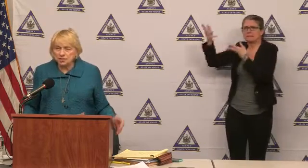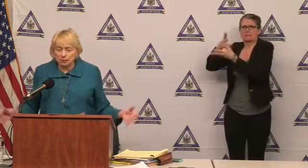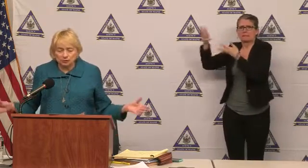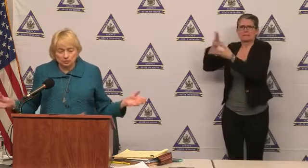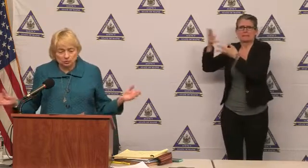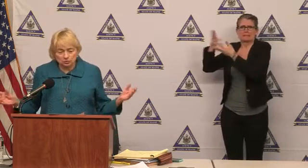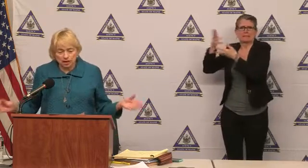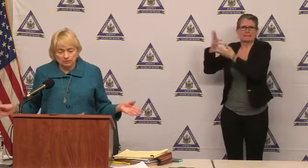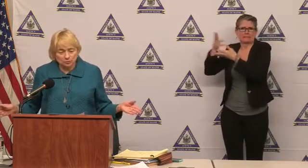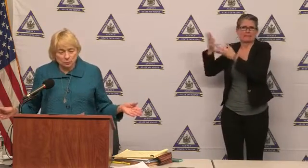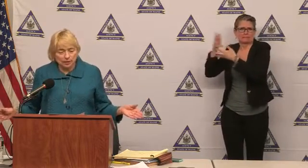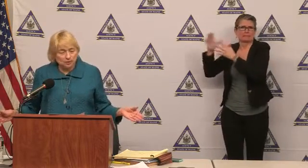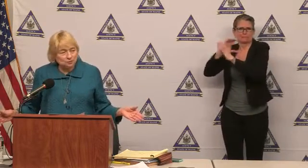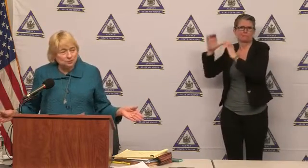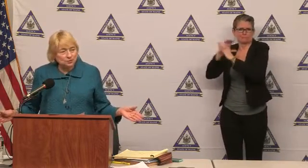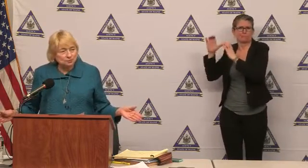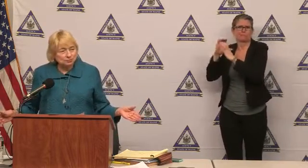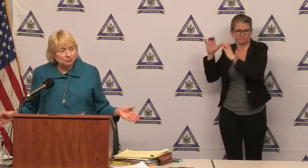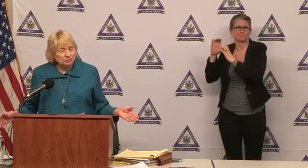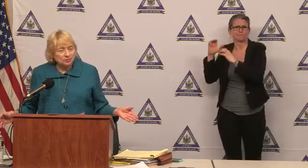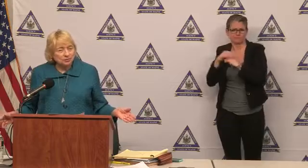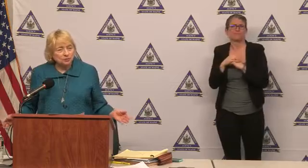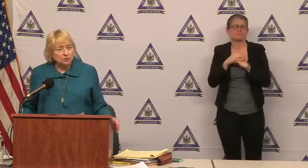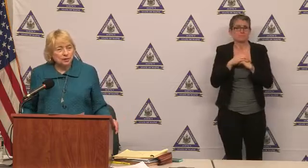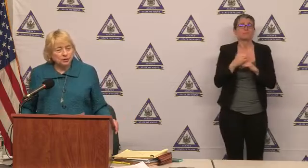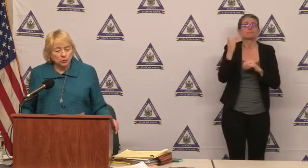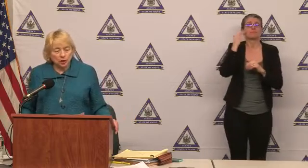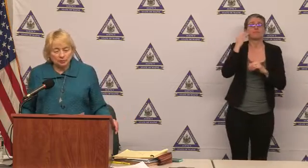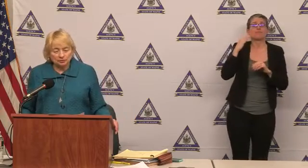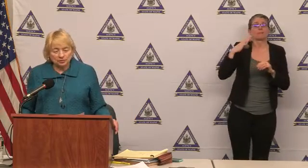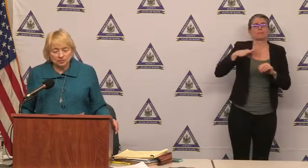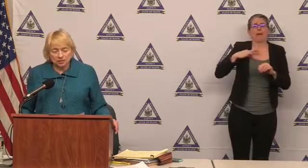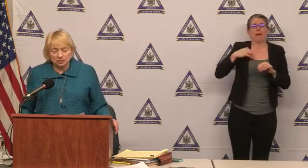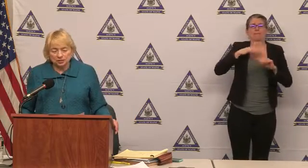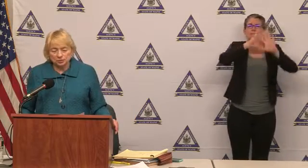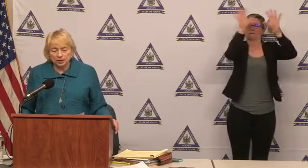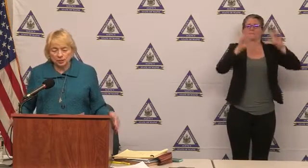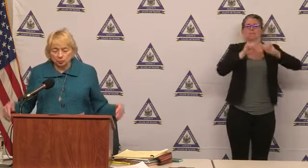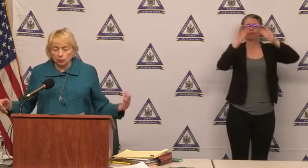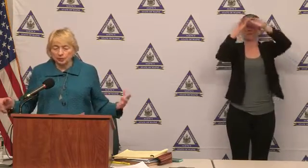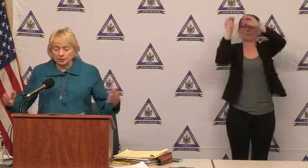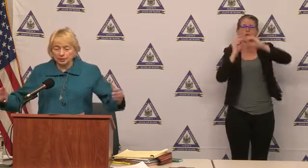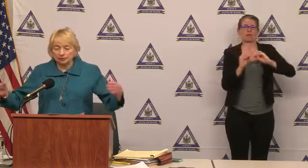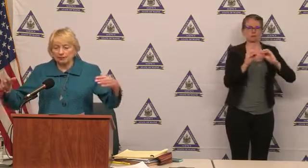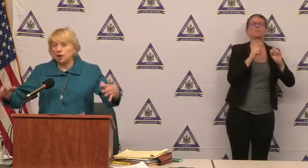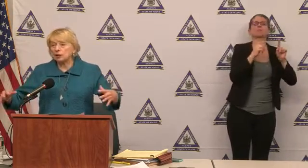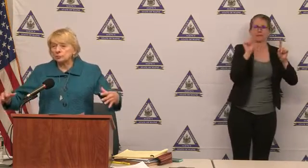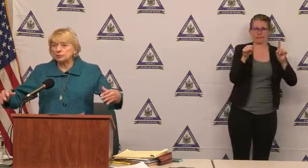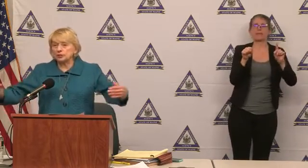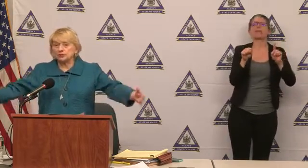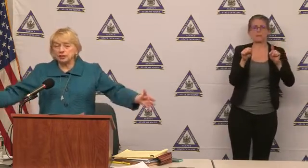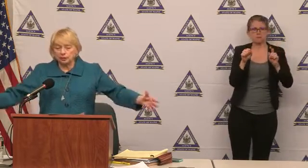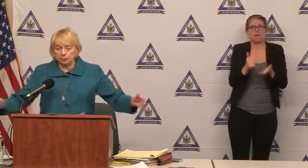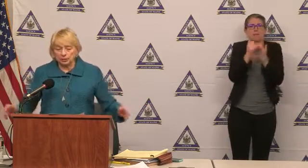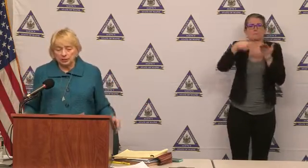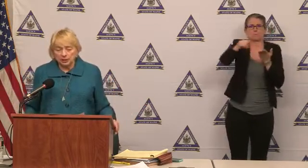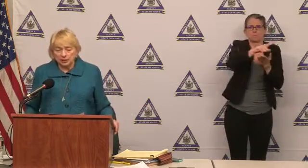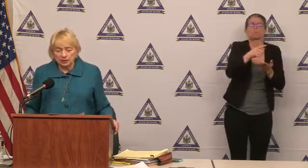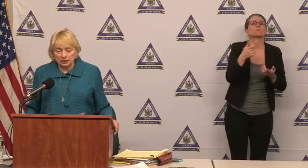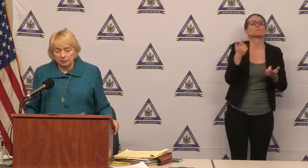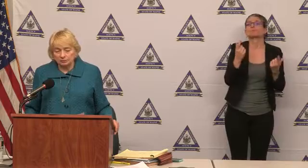have established drive-through pantries. The Humane Cooperative Extension has created a portal to connect farms with